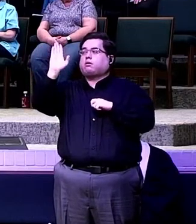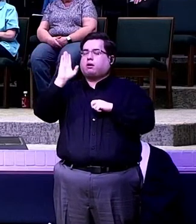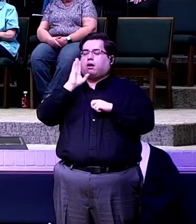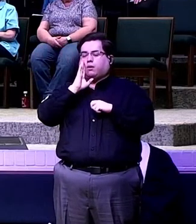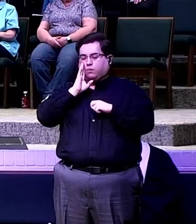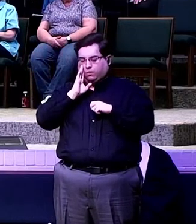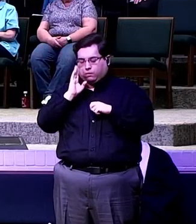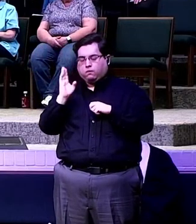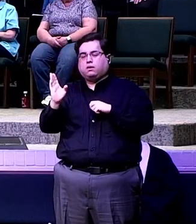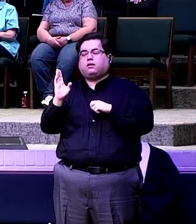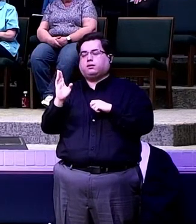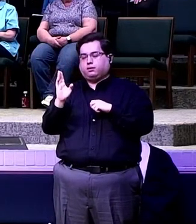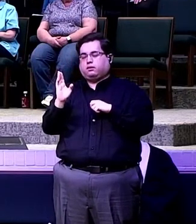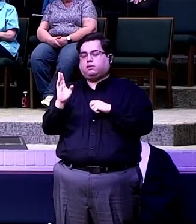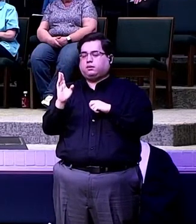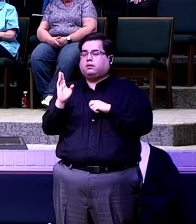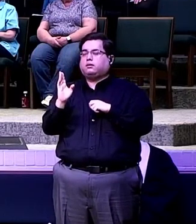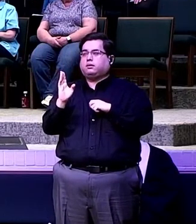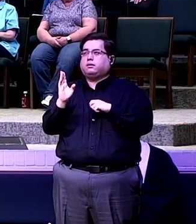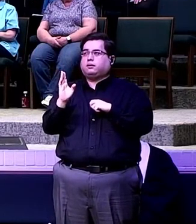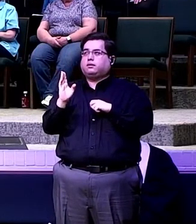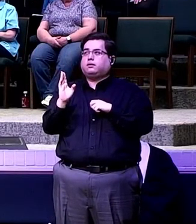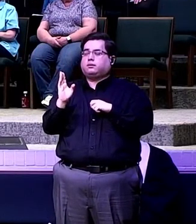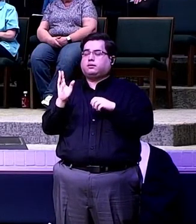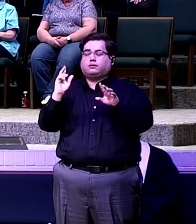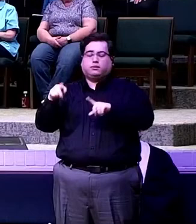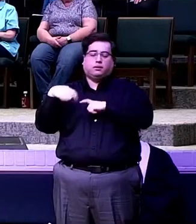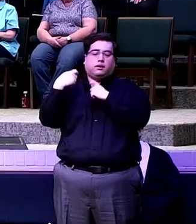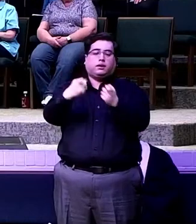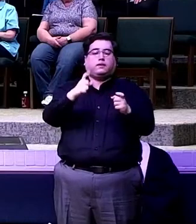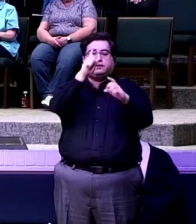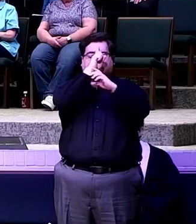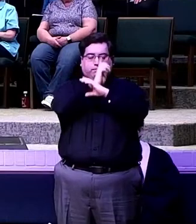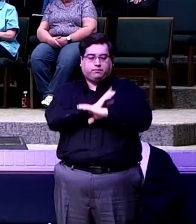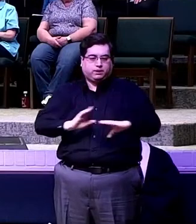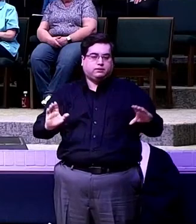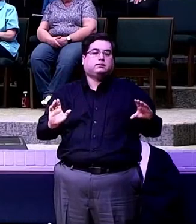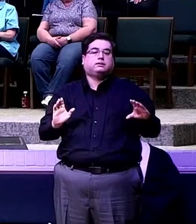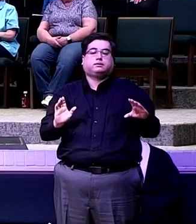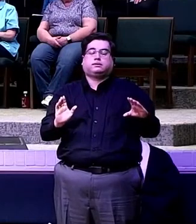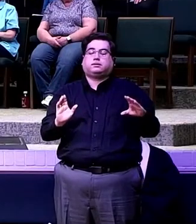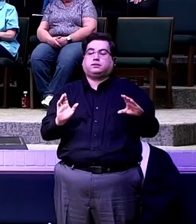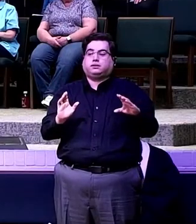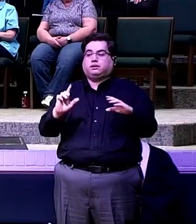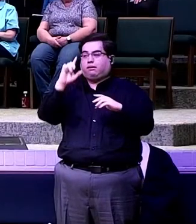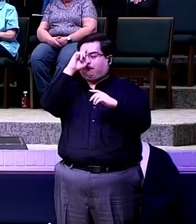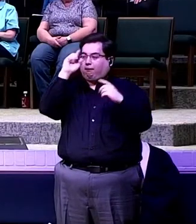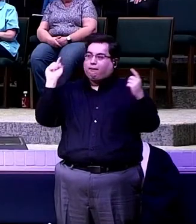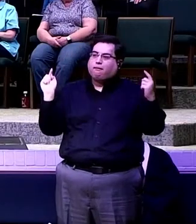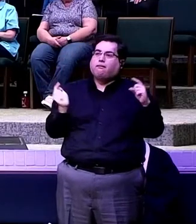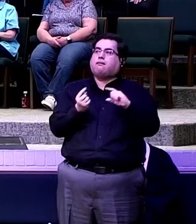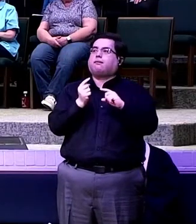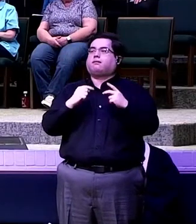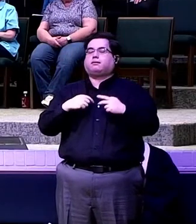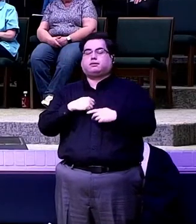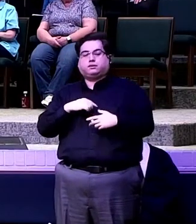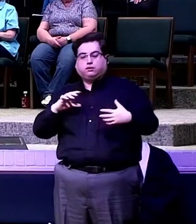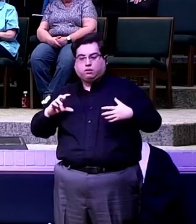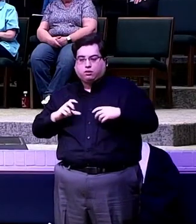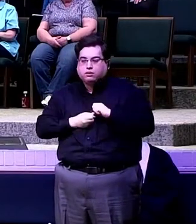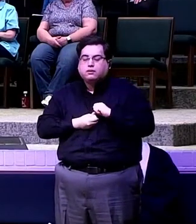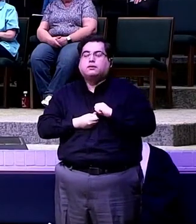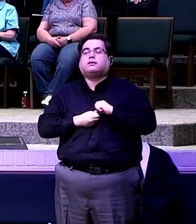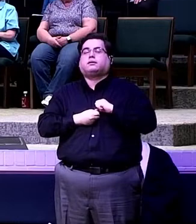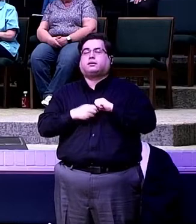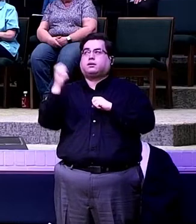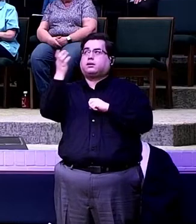the power to bring us peace. Beyond headache and heartache,